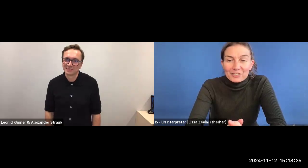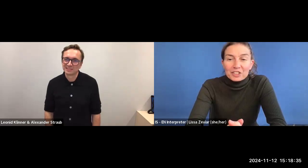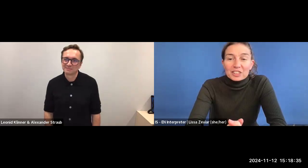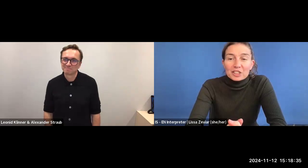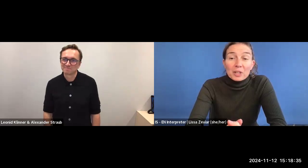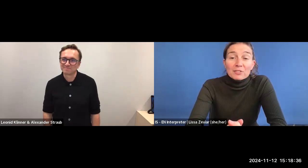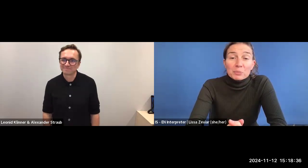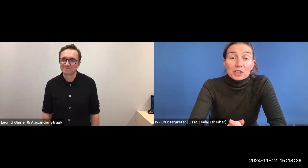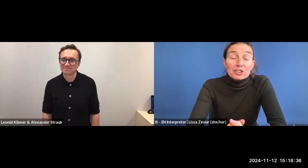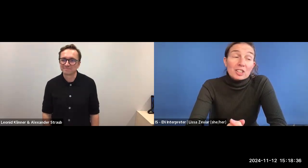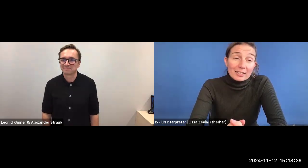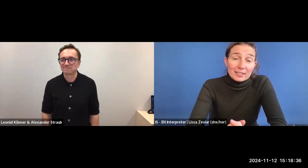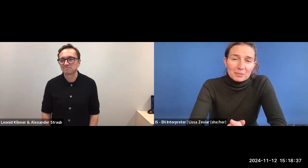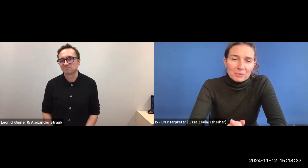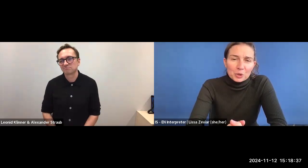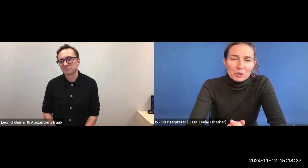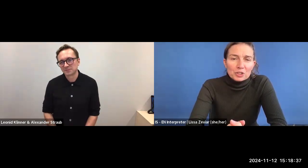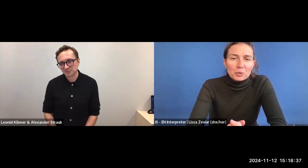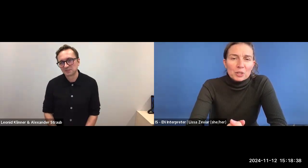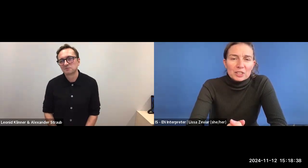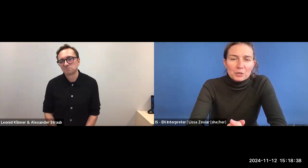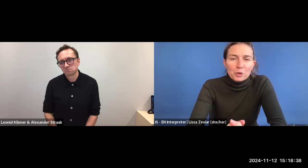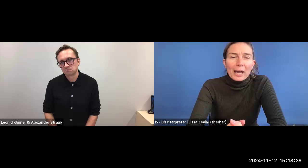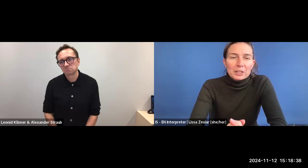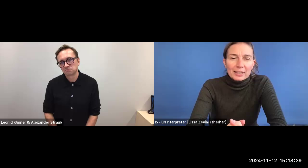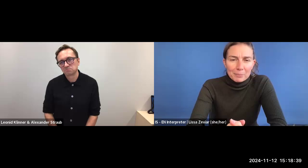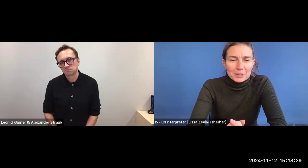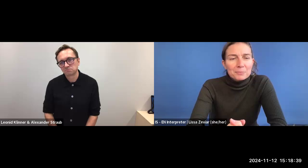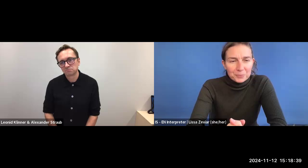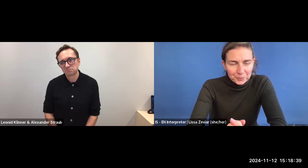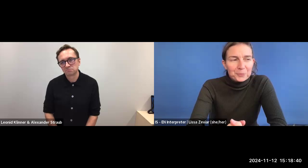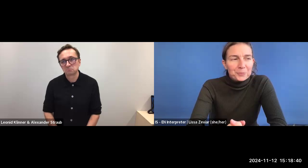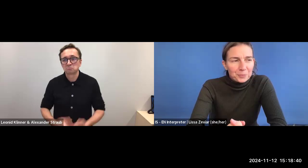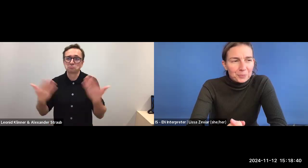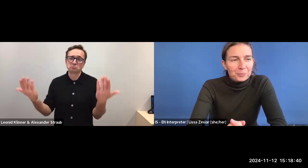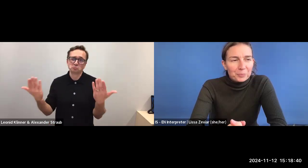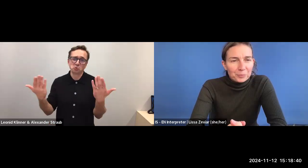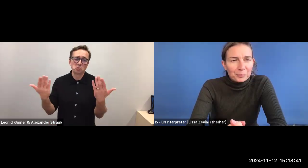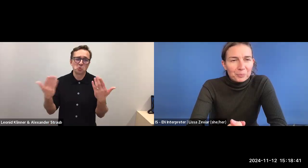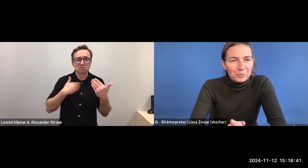it highlighted difficulties with unfamiliar signs. So it also pointed to vocabulary gaps.